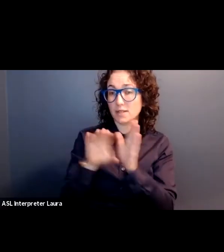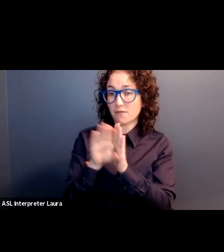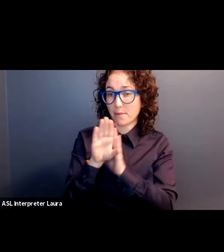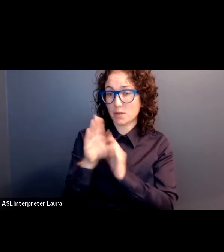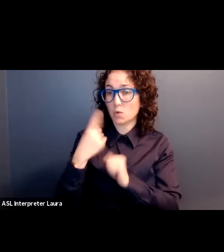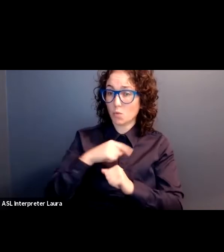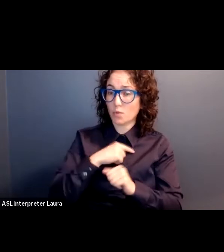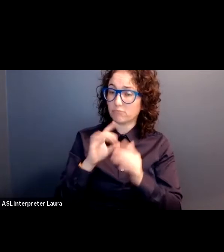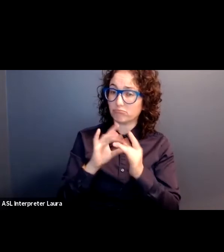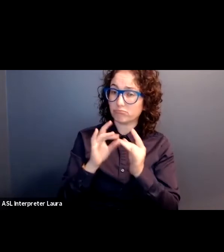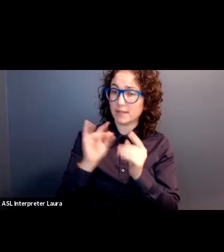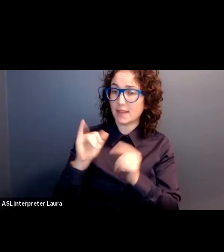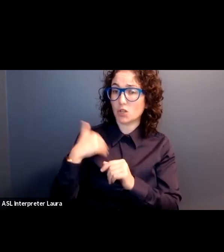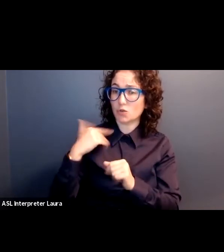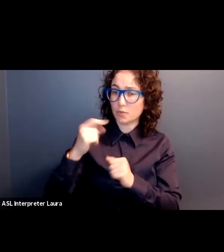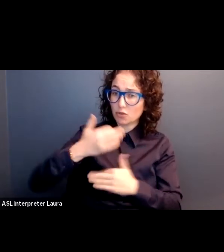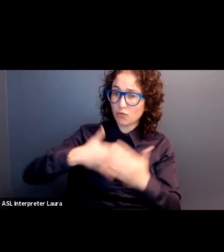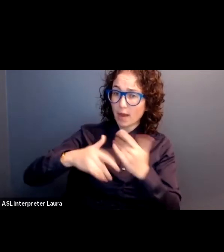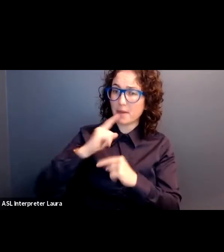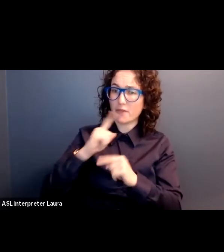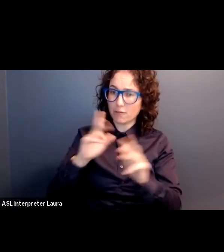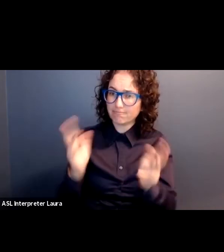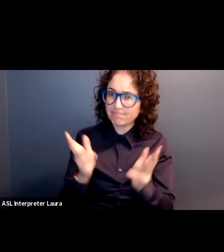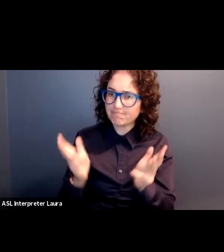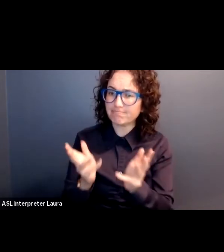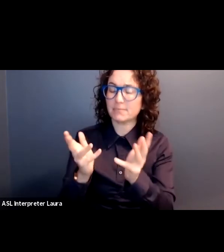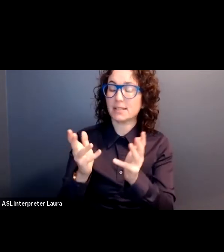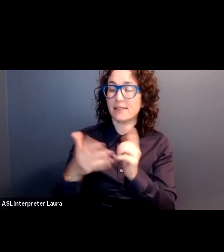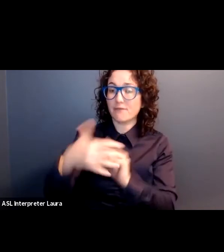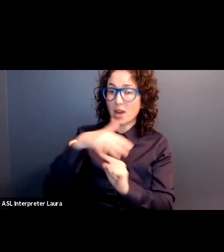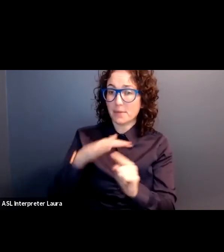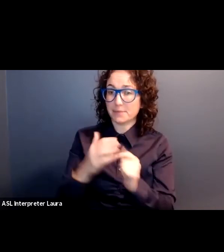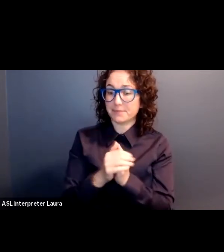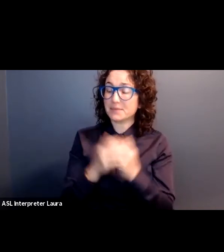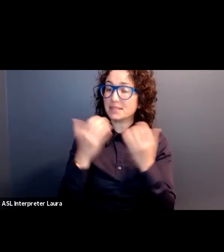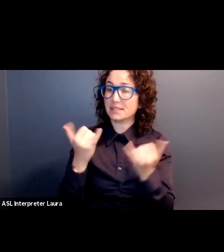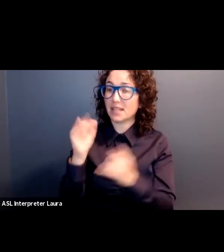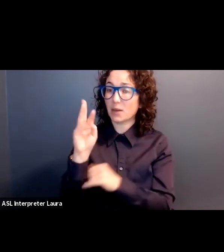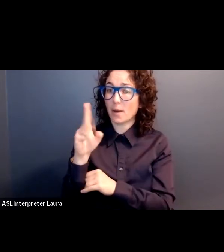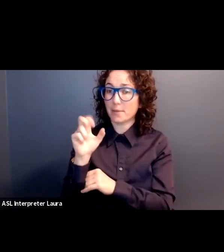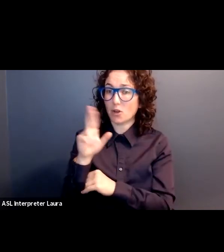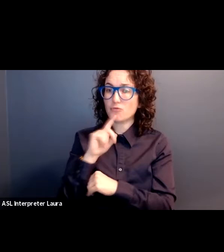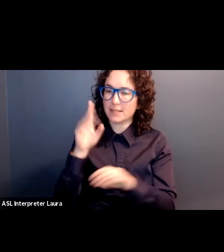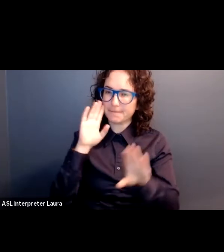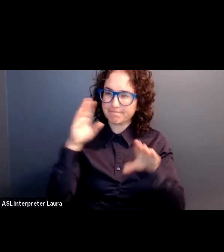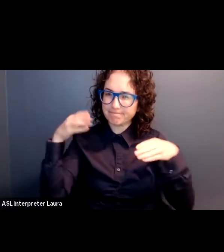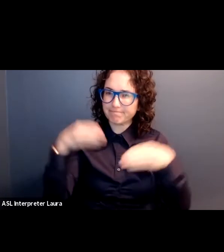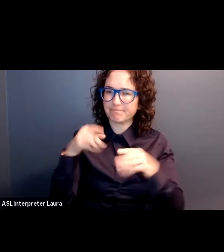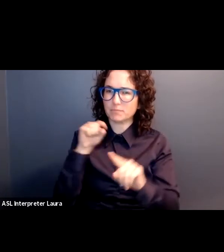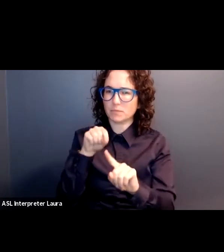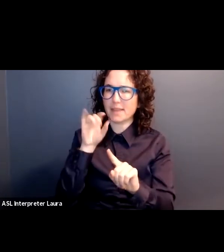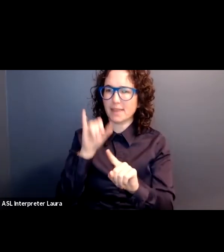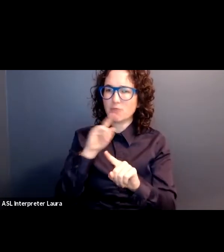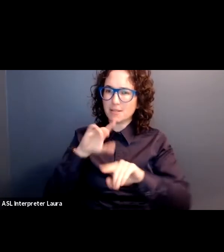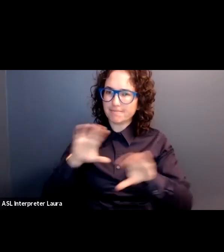should be surrounded by an enabling environment. And today's webinar is particularly focused on that